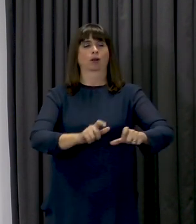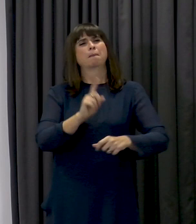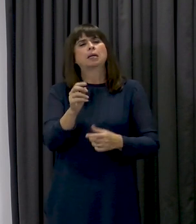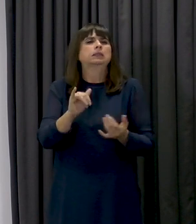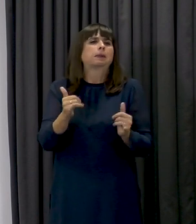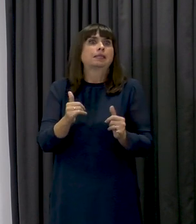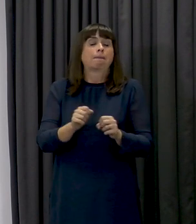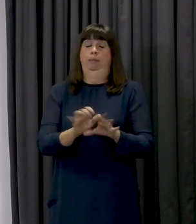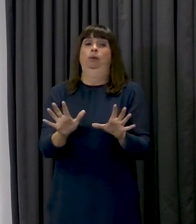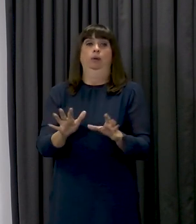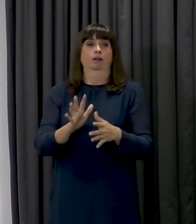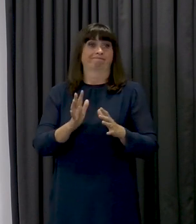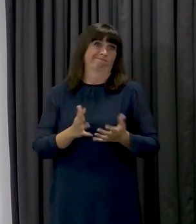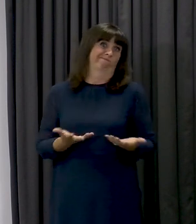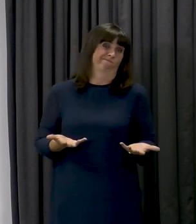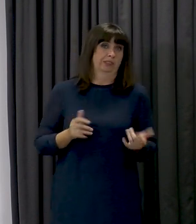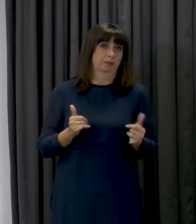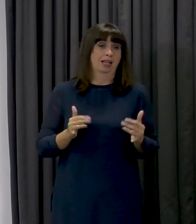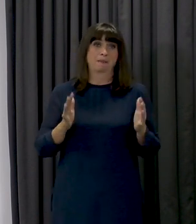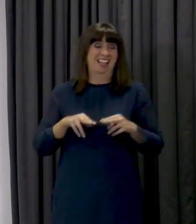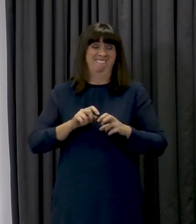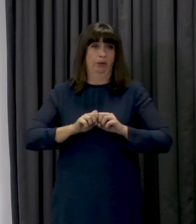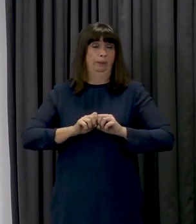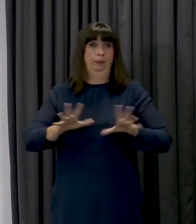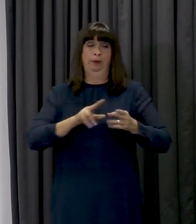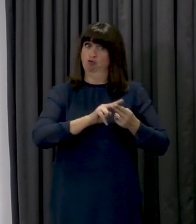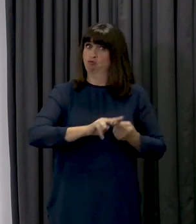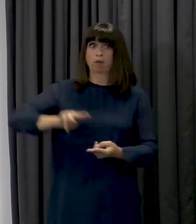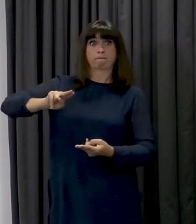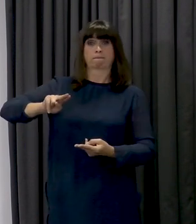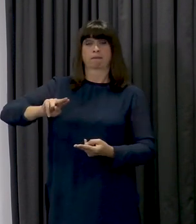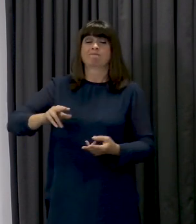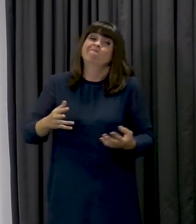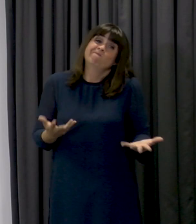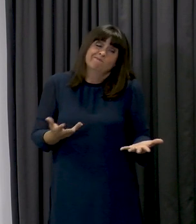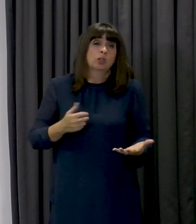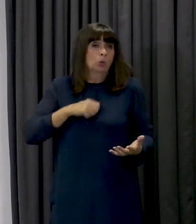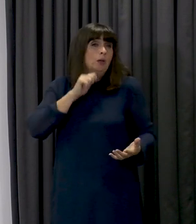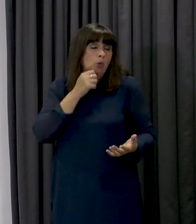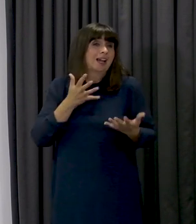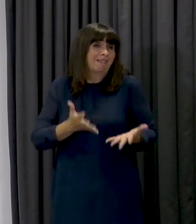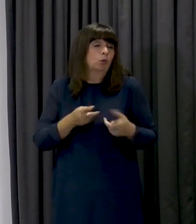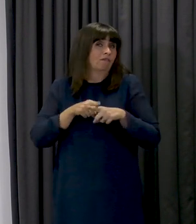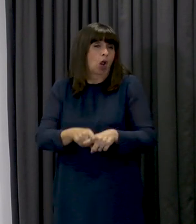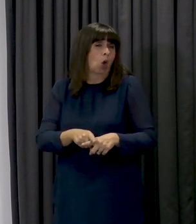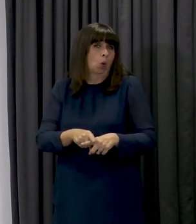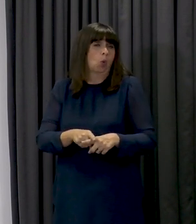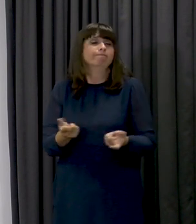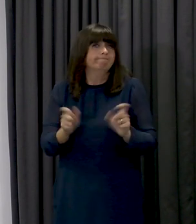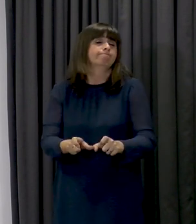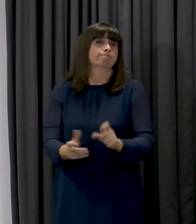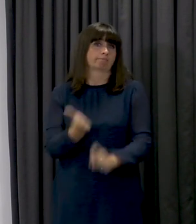possible. And if you genuinely face a sudden and urgent need to act, then we would act in that way here in Wales as well.